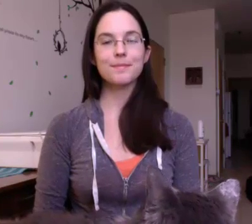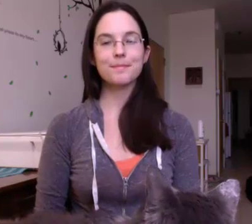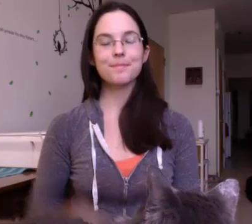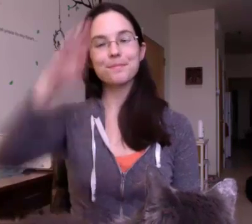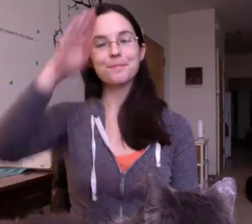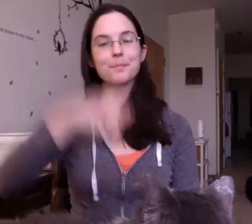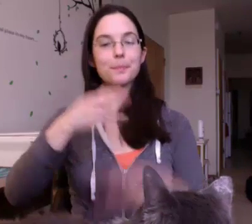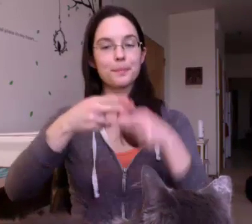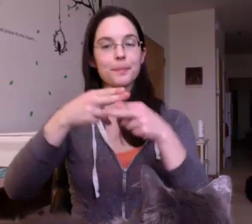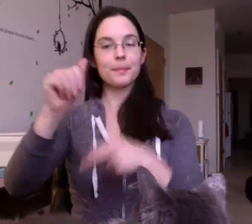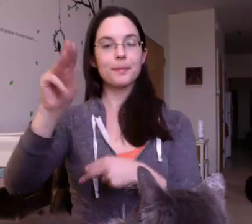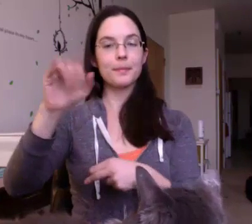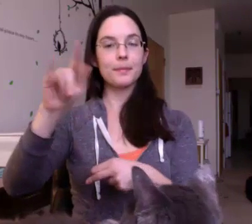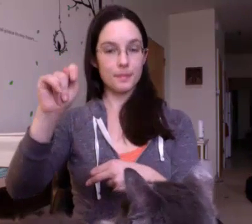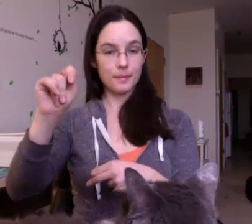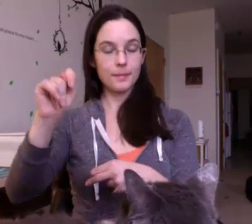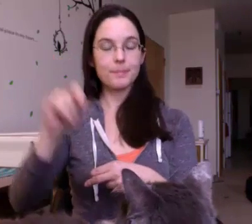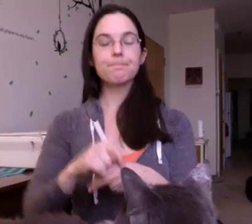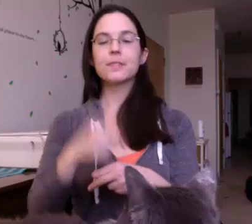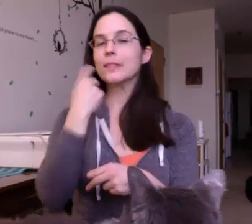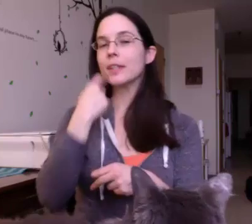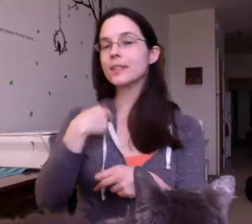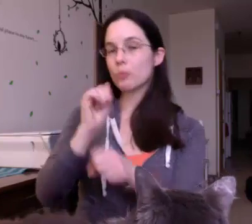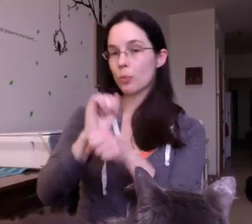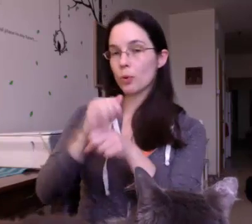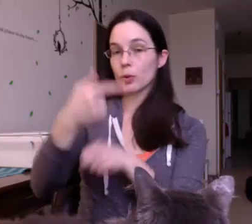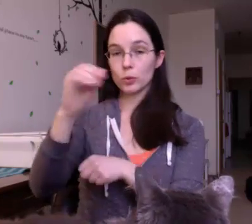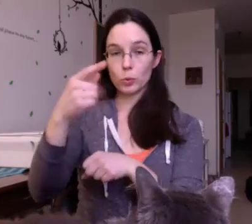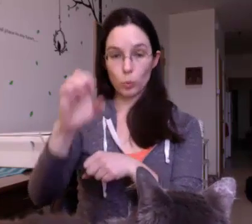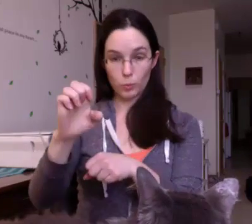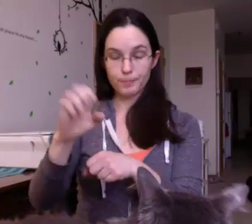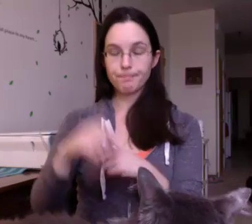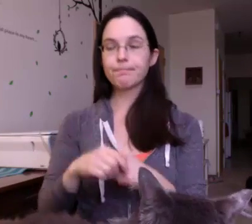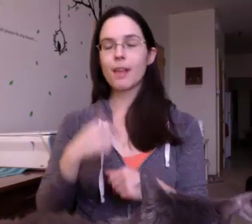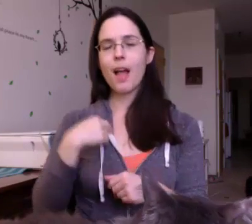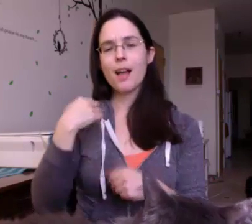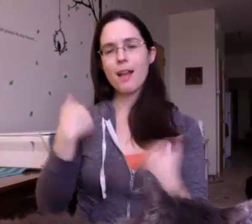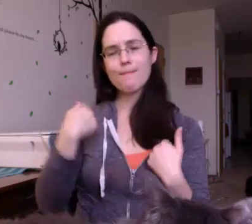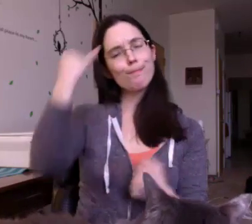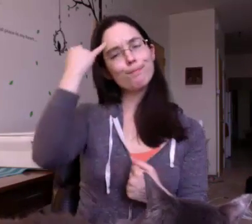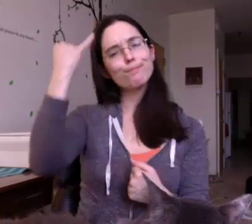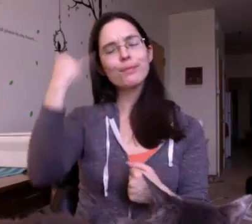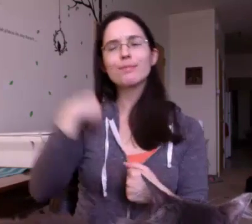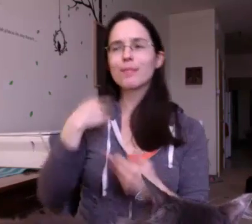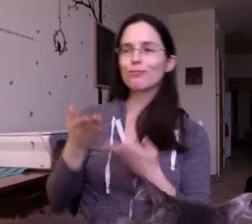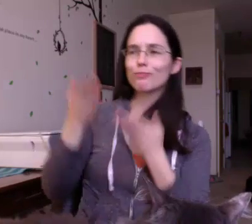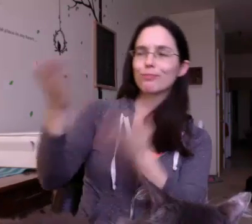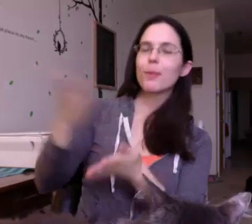is Amit, and 18 months ago, I had another job at Google, and I pitched this idea of doing something with museums and